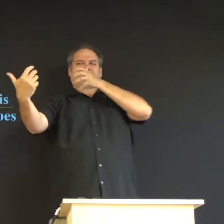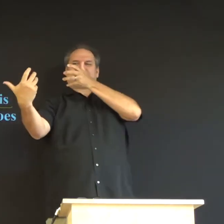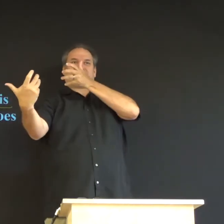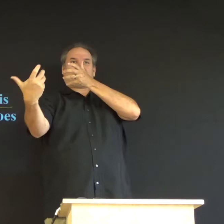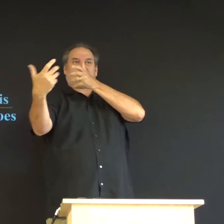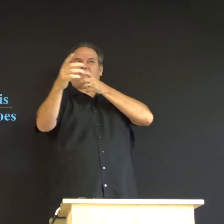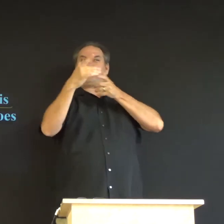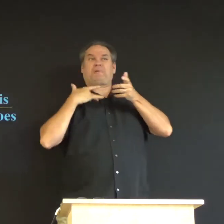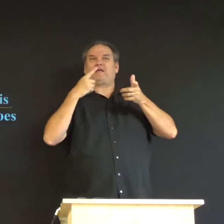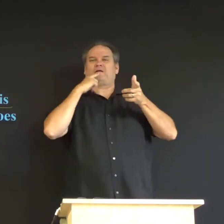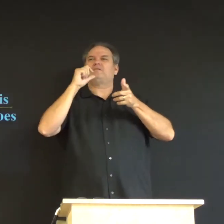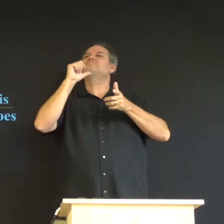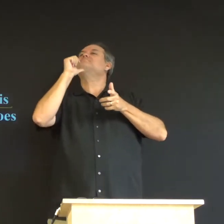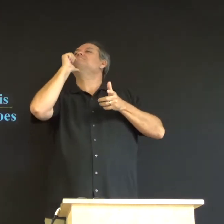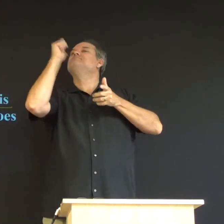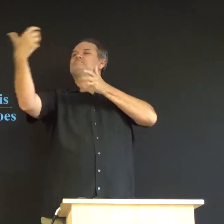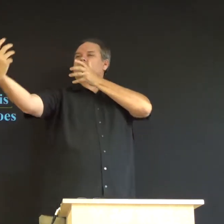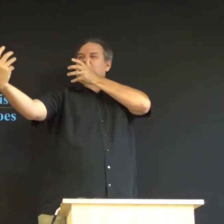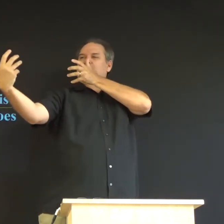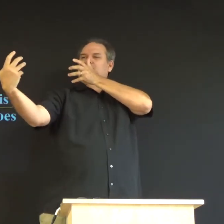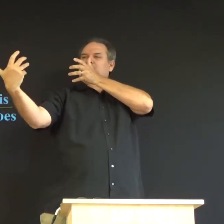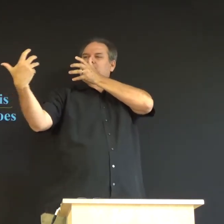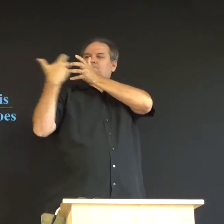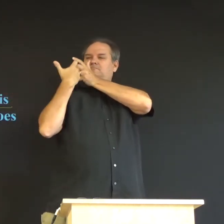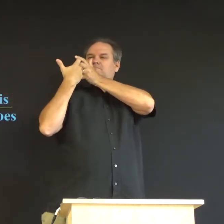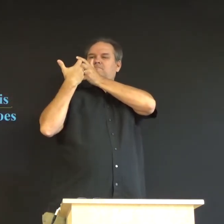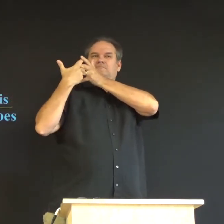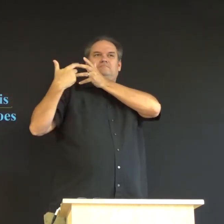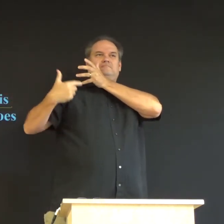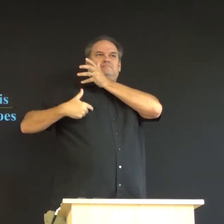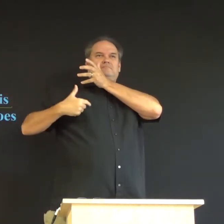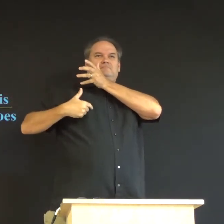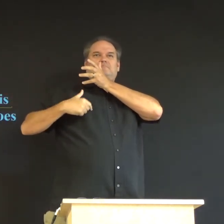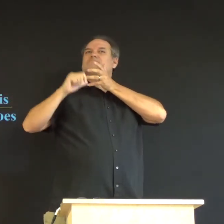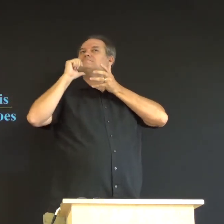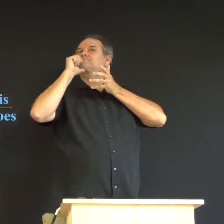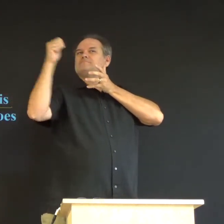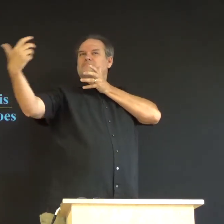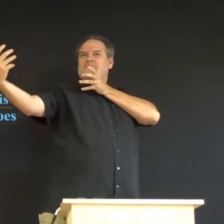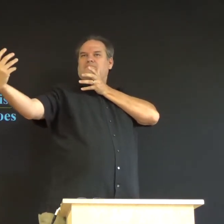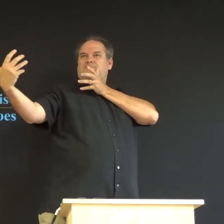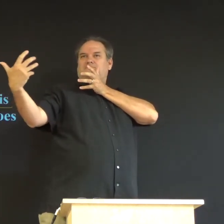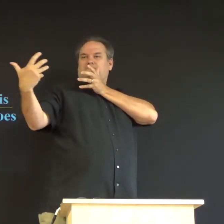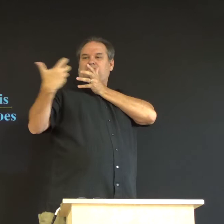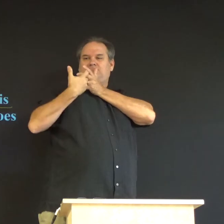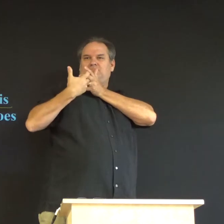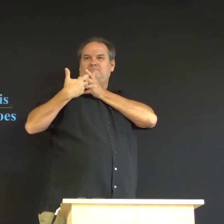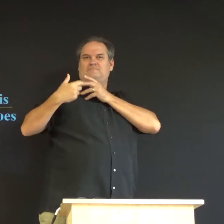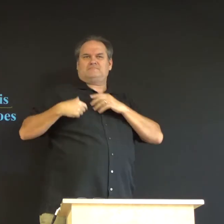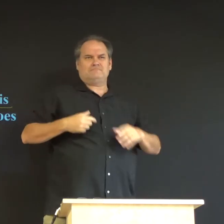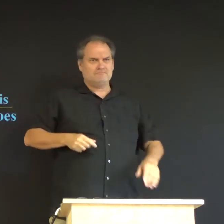I don't know. I've not found one I really like. I've not found one that fits with what I believe.